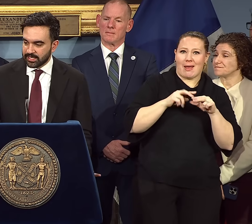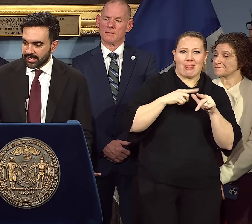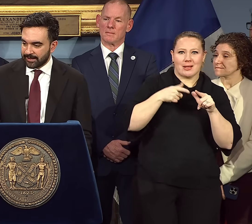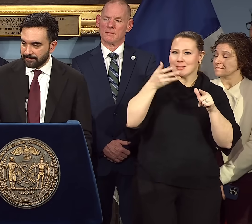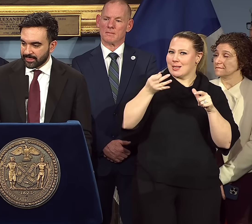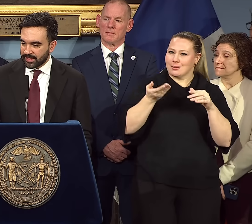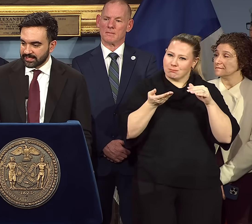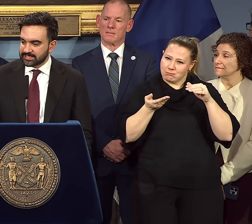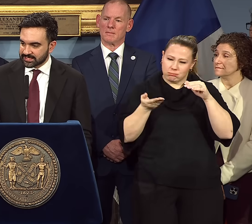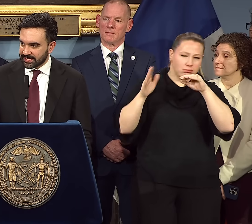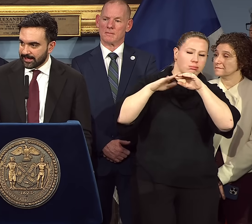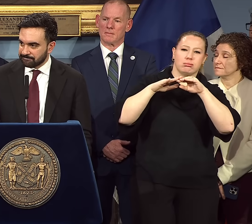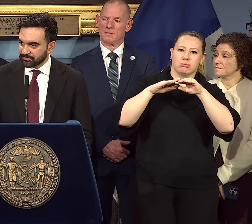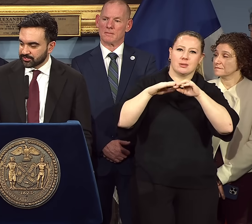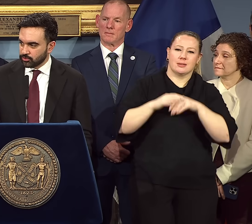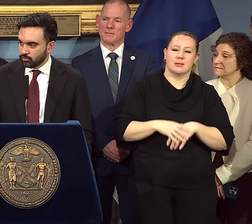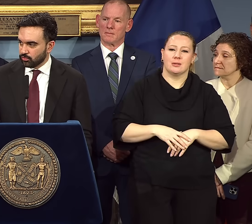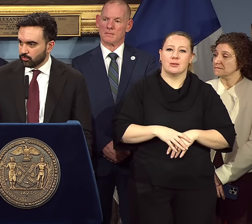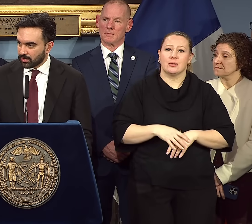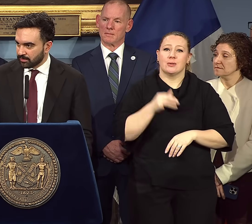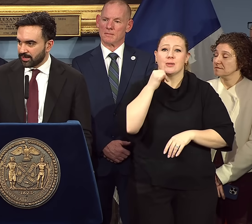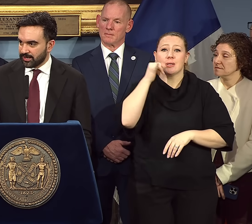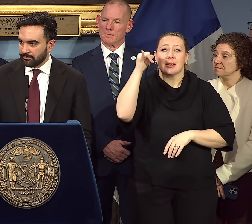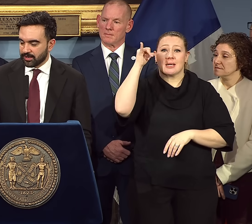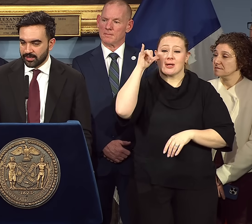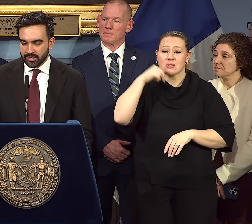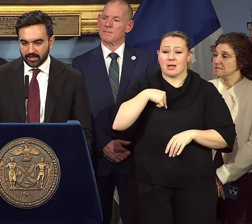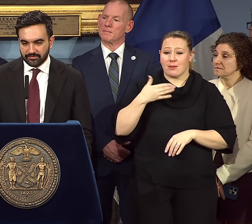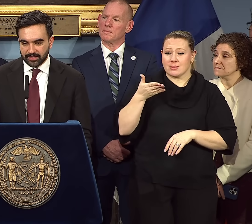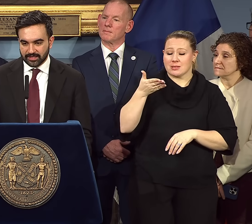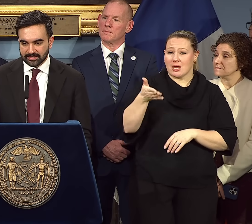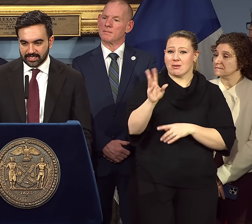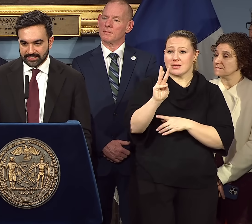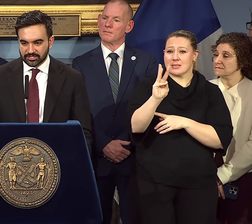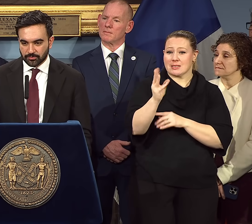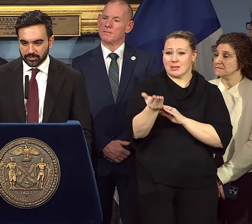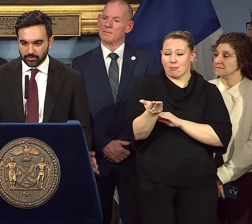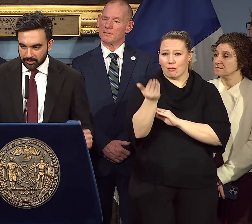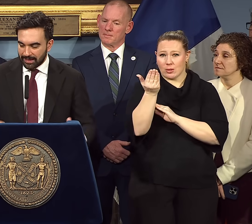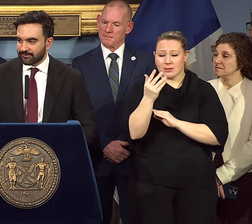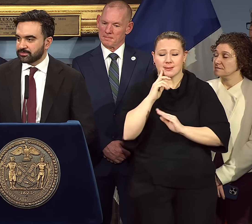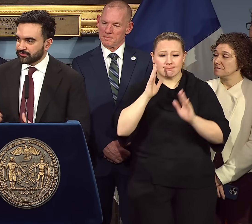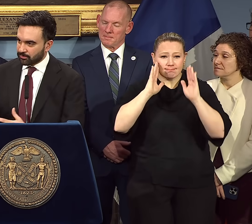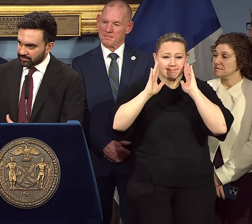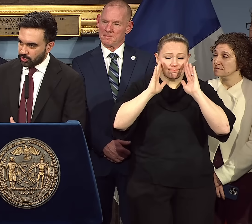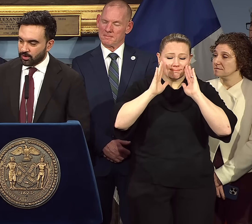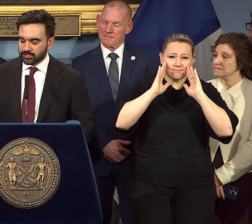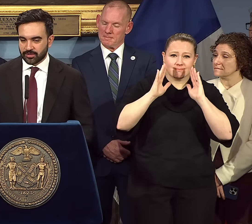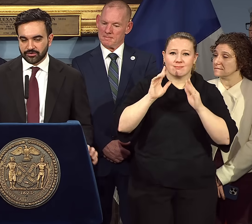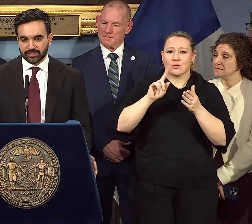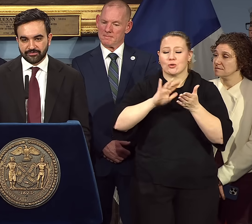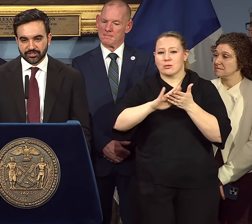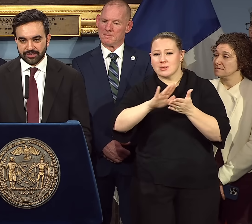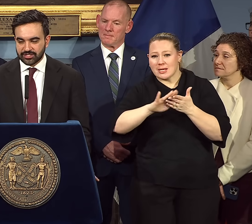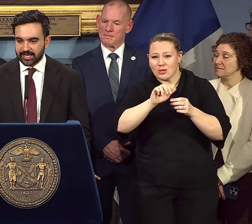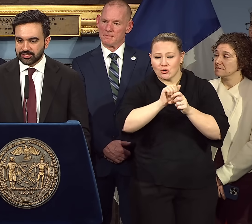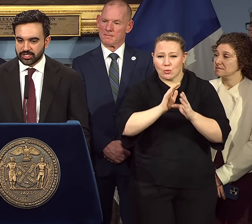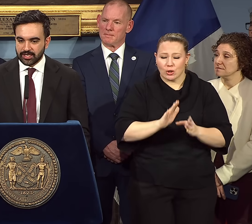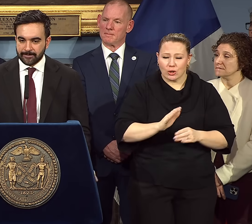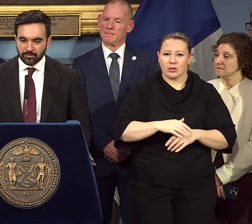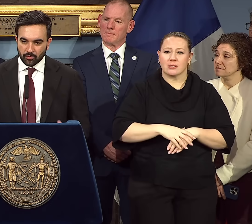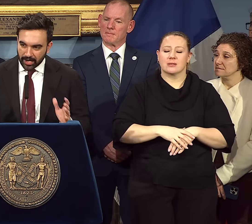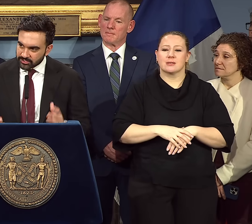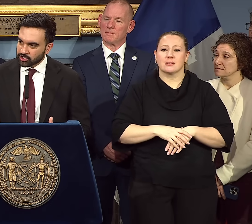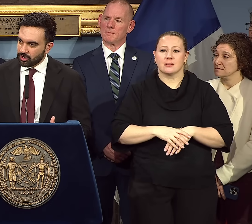went at 6 a.m., to welcome a number of the sanitation workers who were coming back from a shift, we're about to go on to another shift for the shift